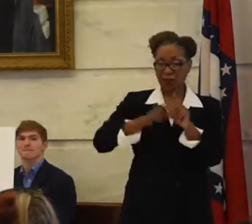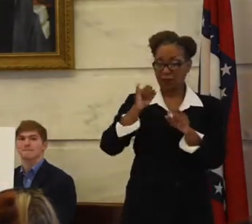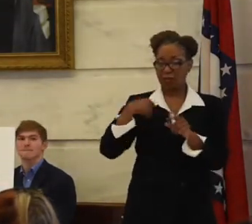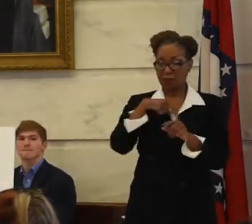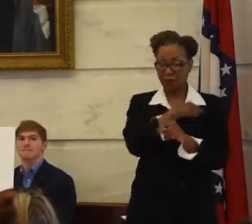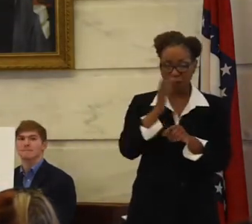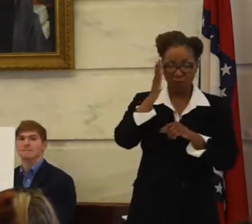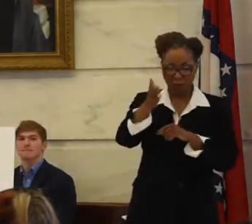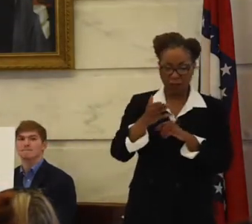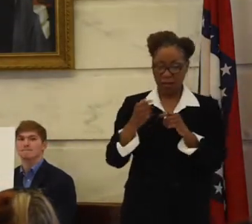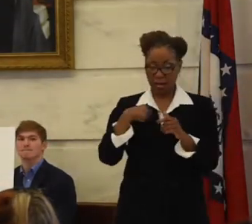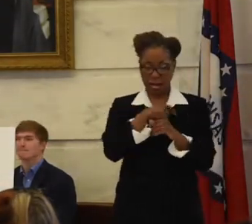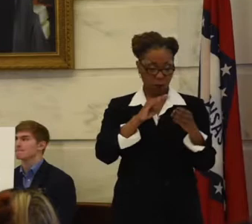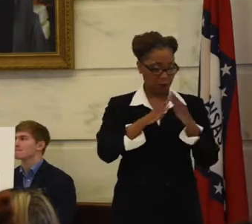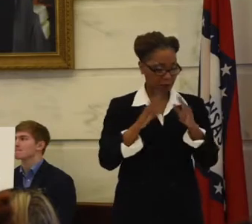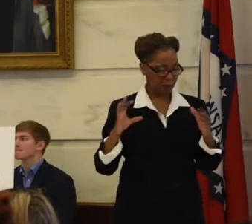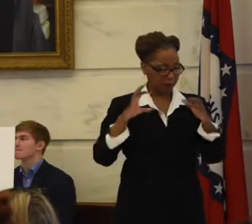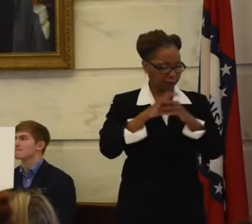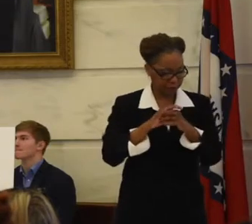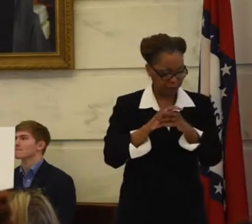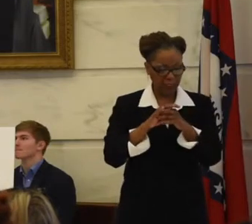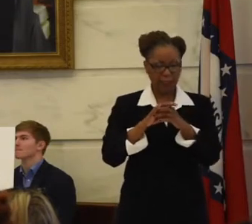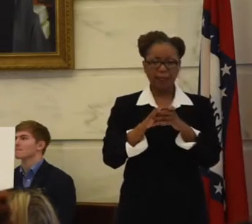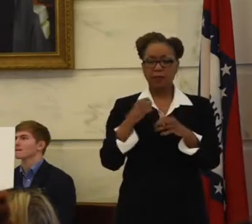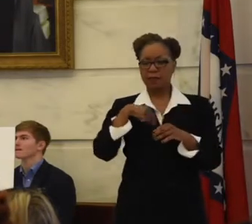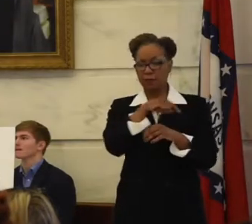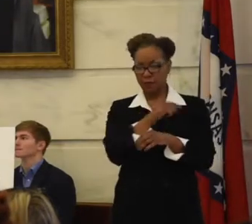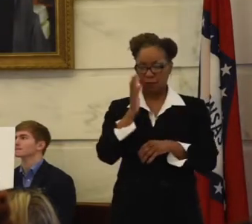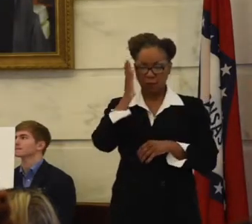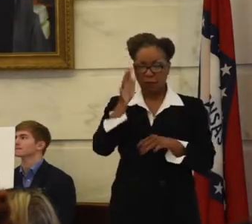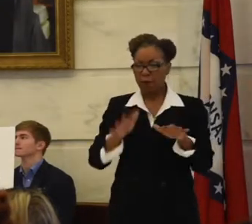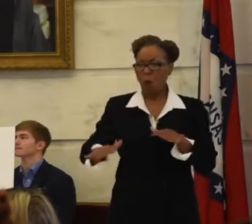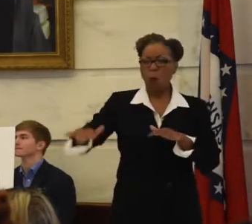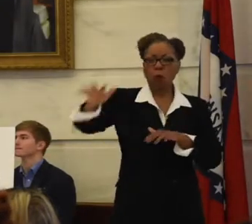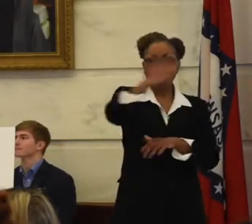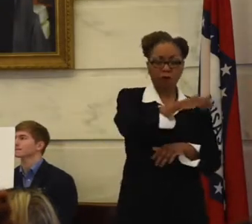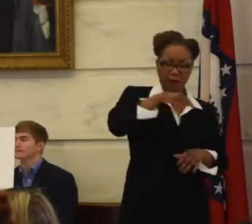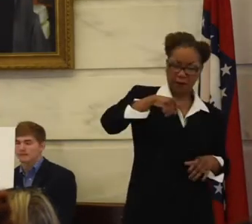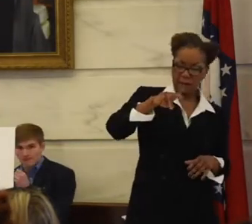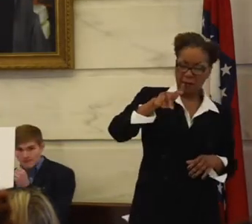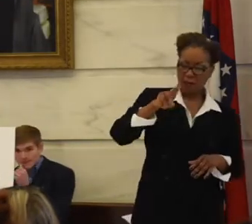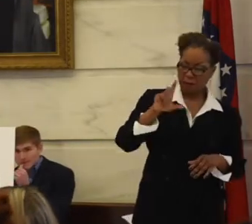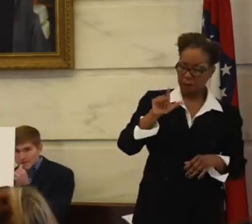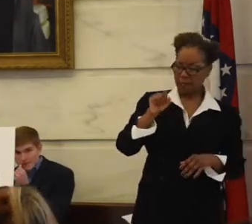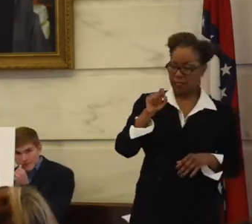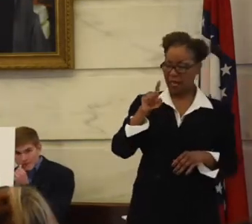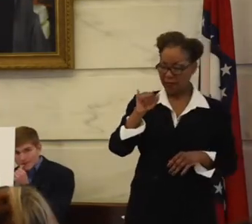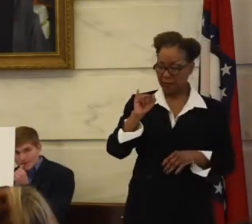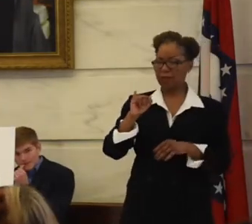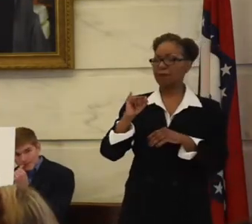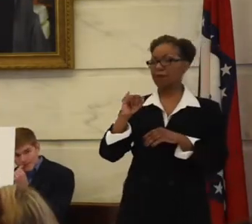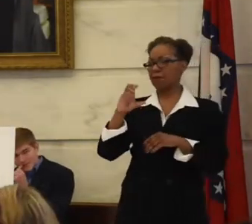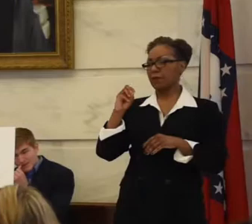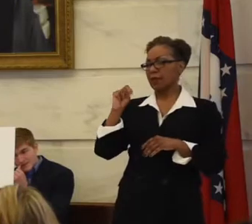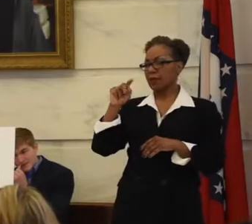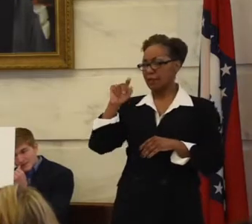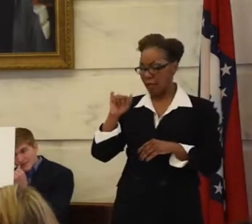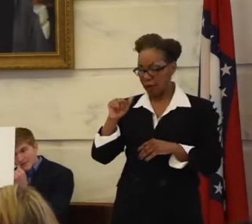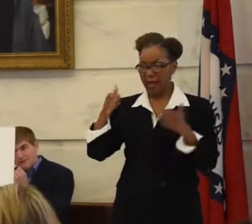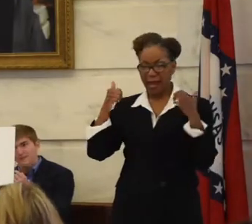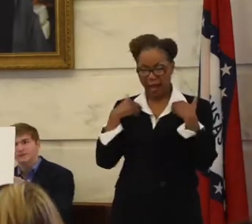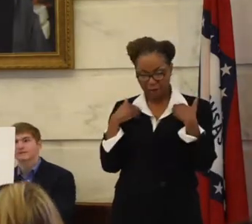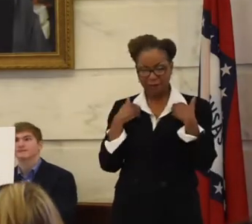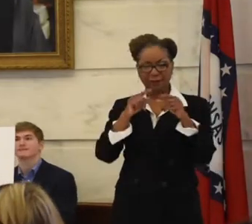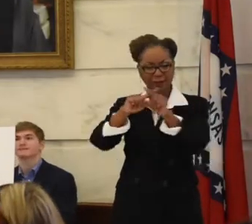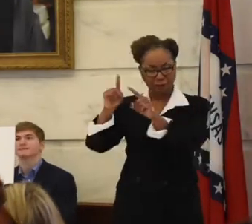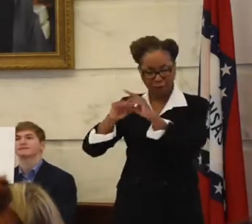we're going to bring our communities together, and we're going to be all over Pulaski County having having these conversations. And so I just